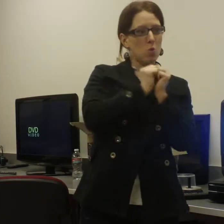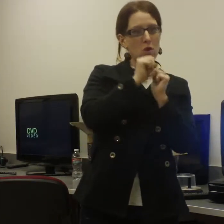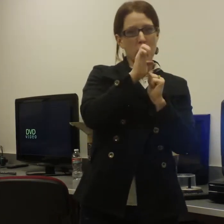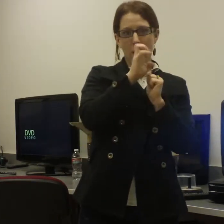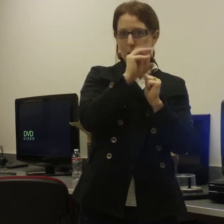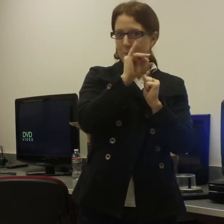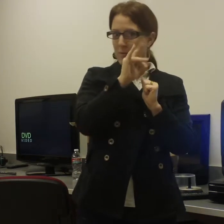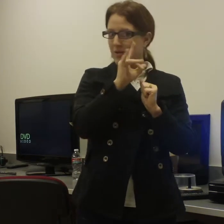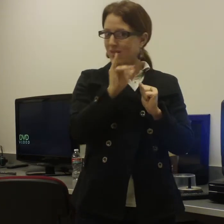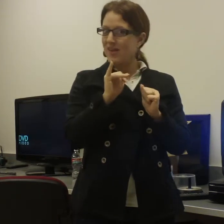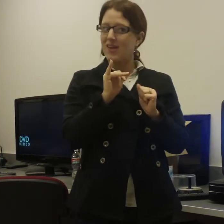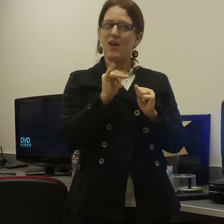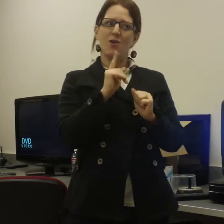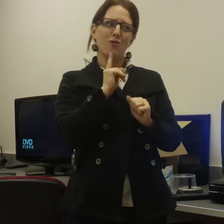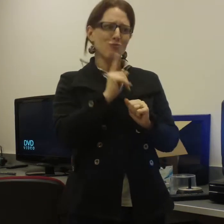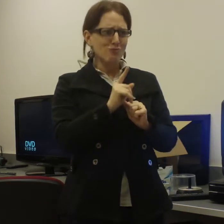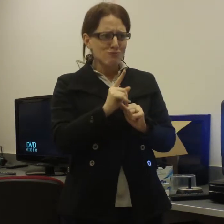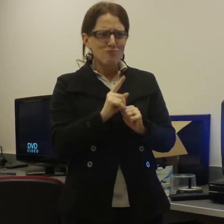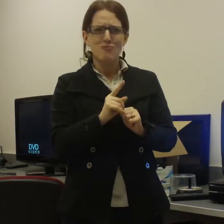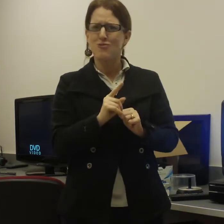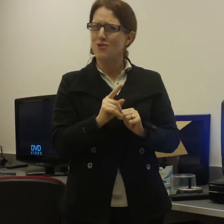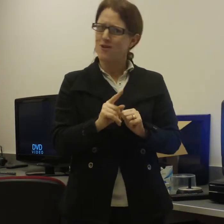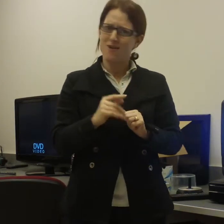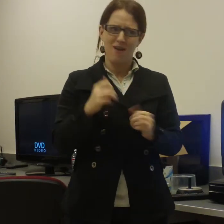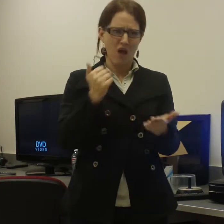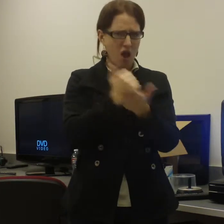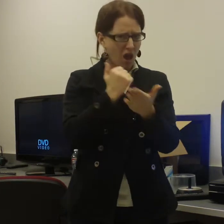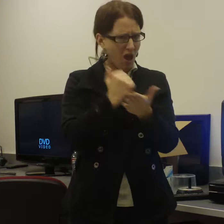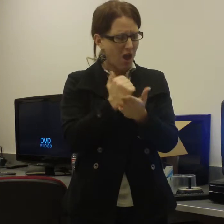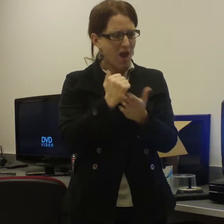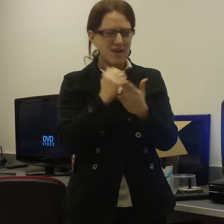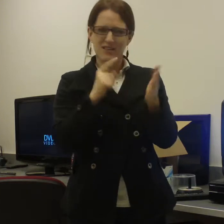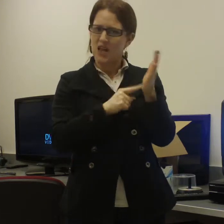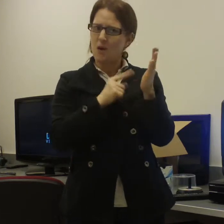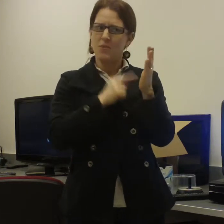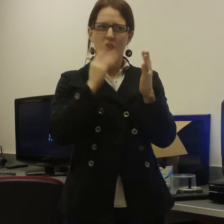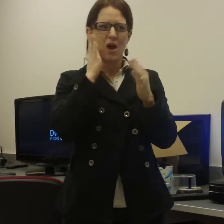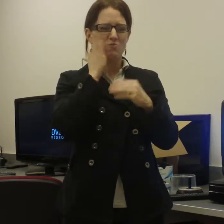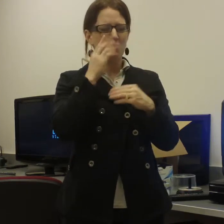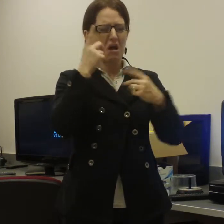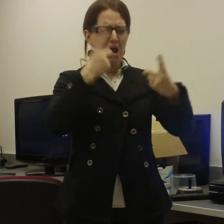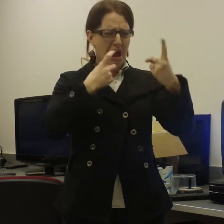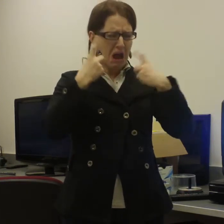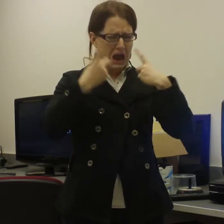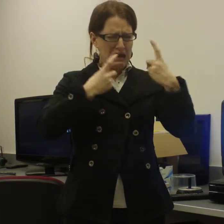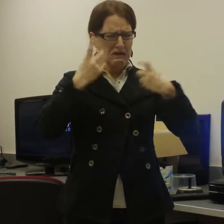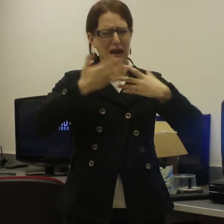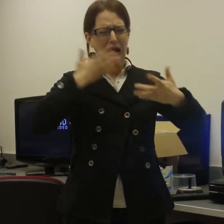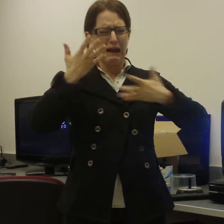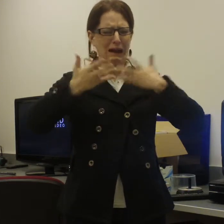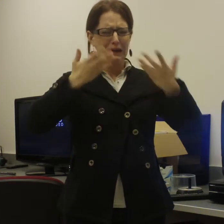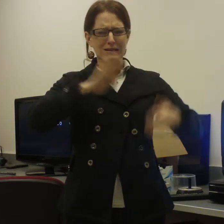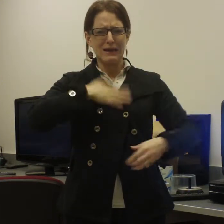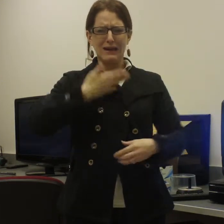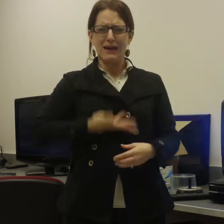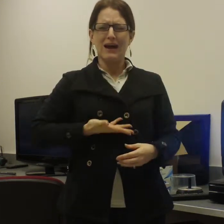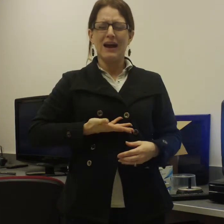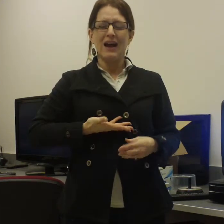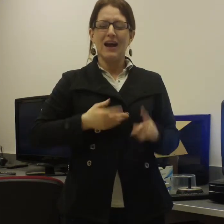because there would be times where she would be crying and upset. And we would turn on the Rockabye Bunny and place it near her. And it would calm